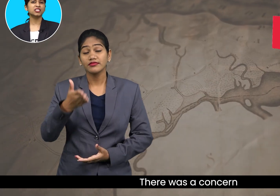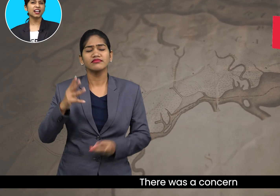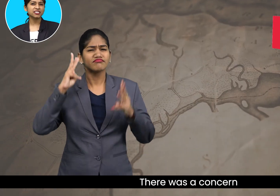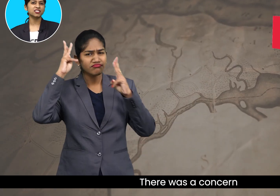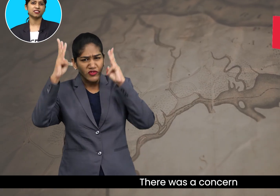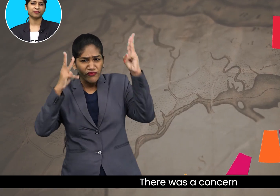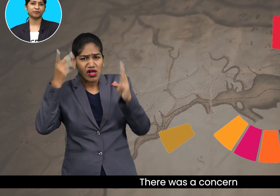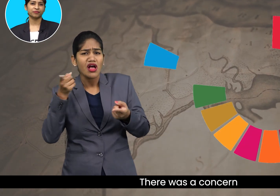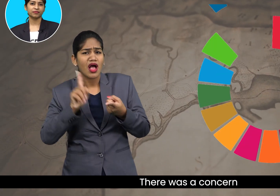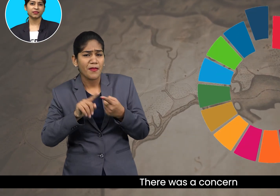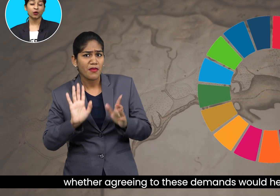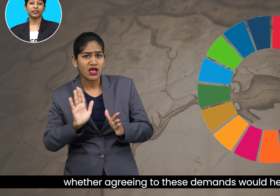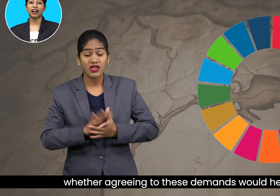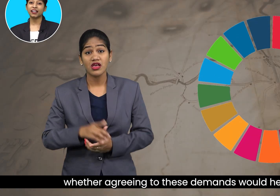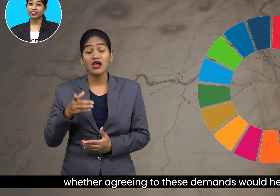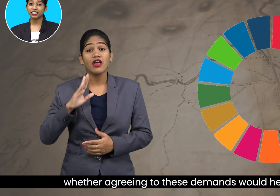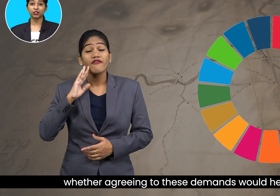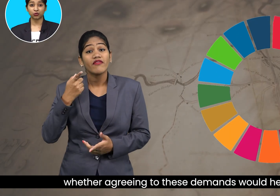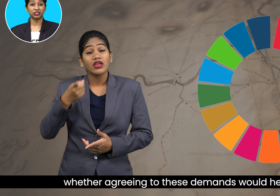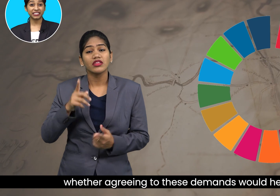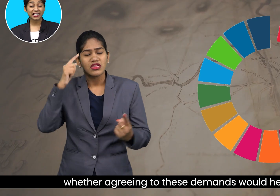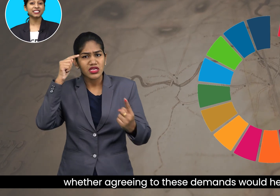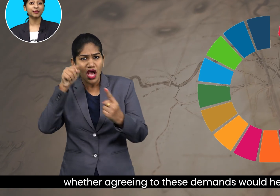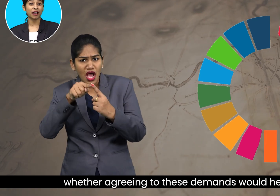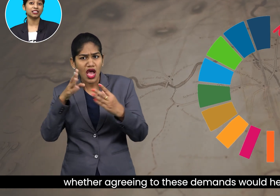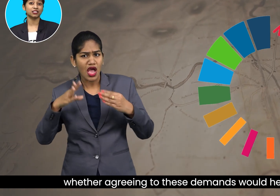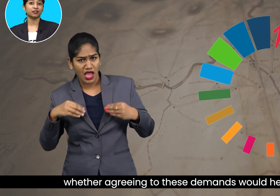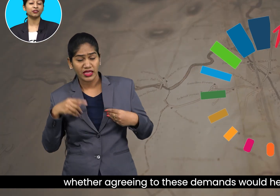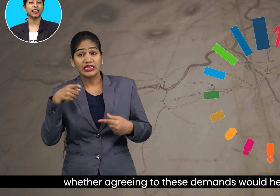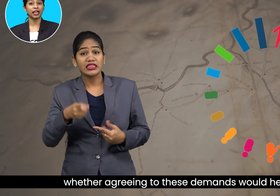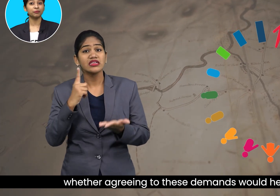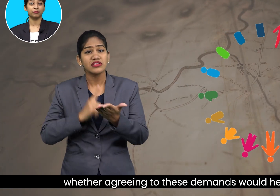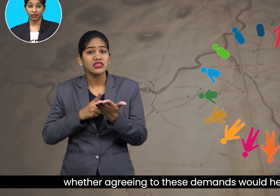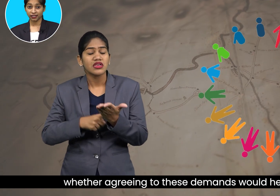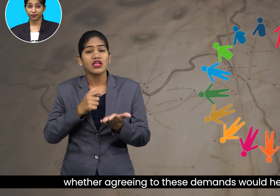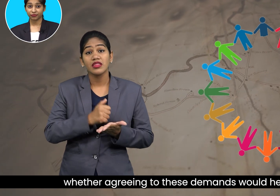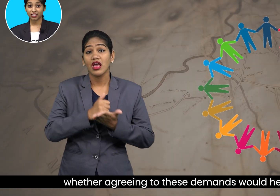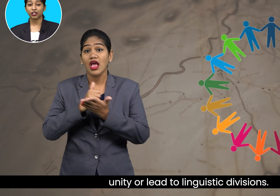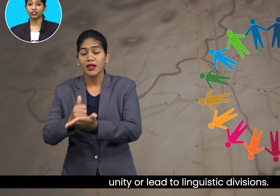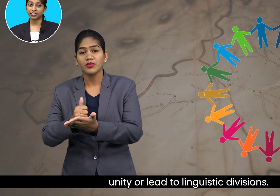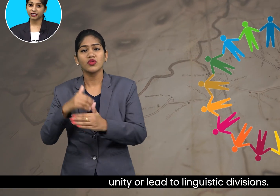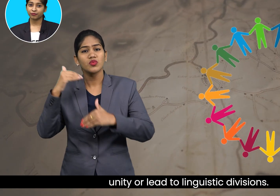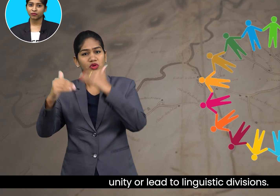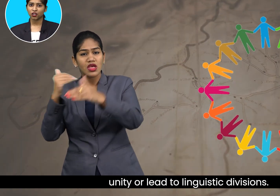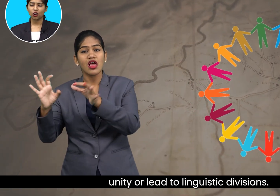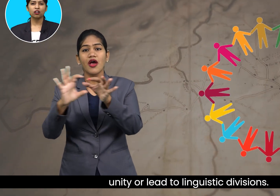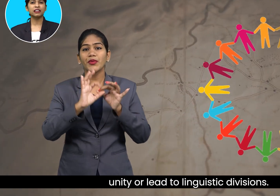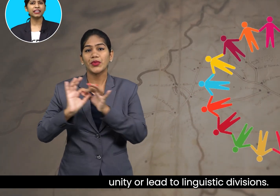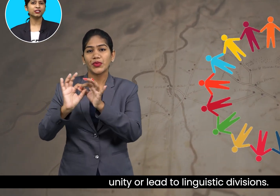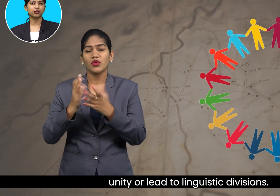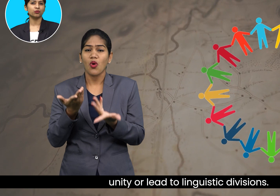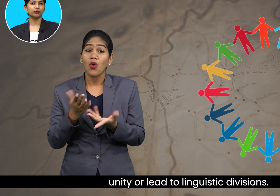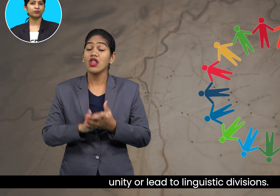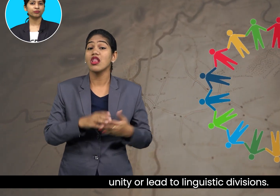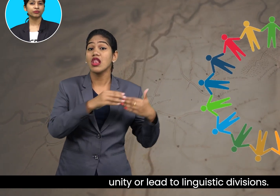There was a concern whether agreeing to these demands would help build unity or